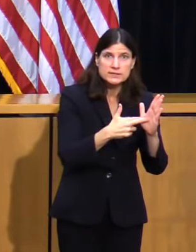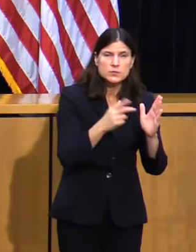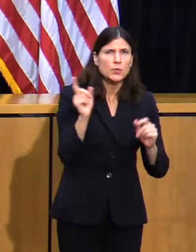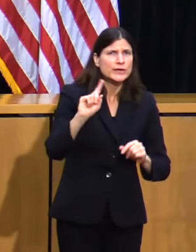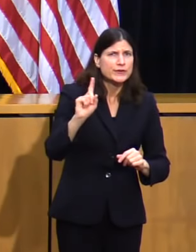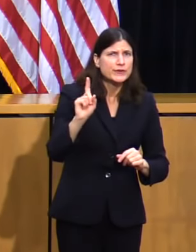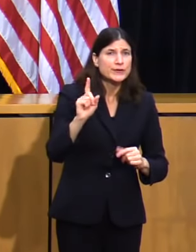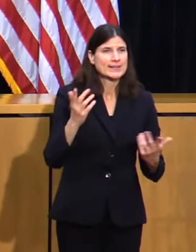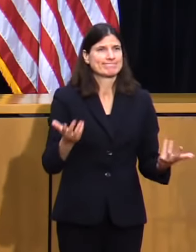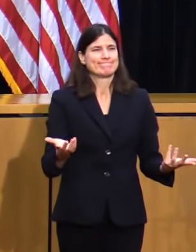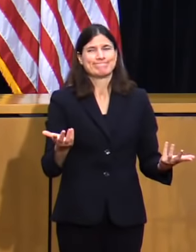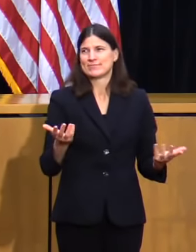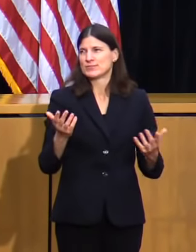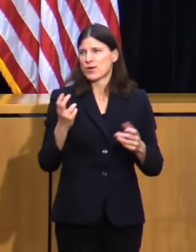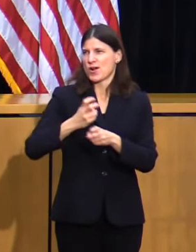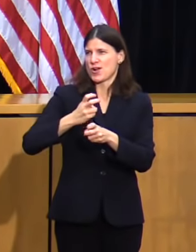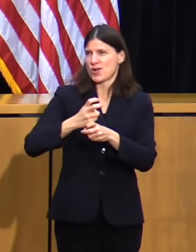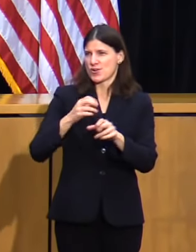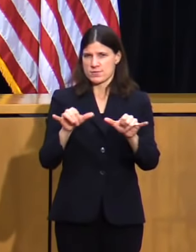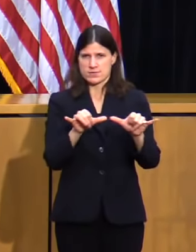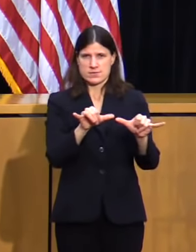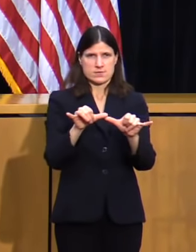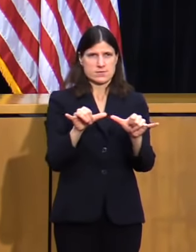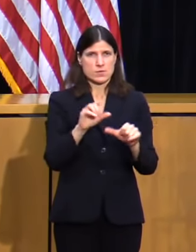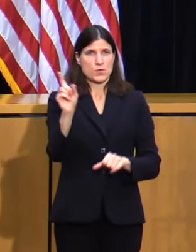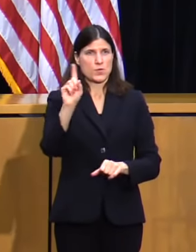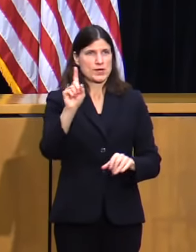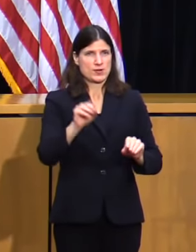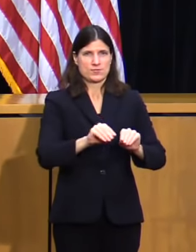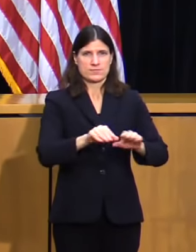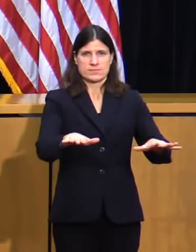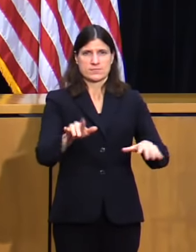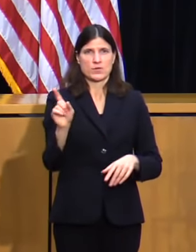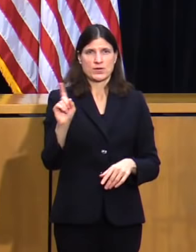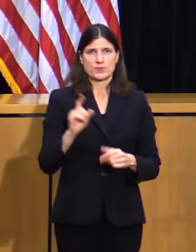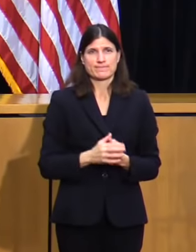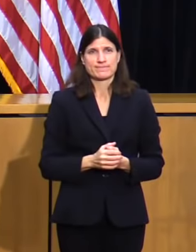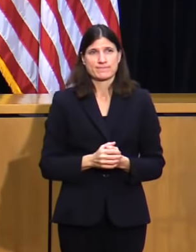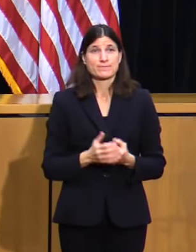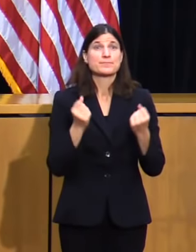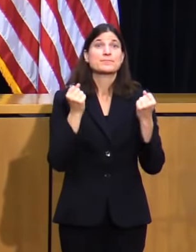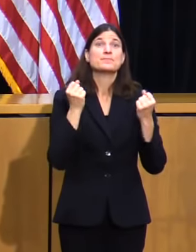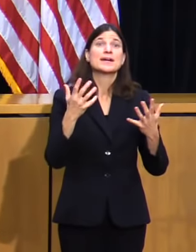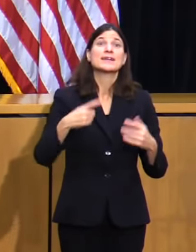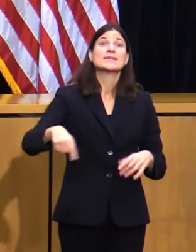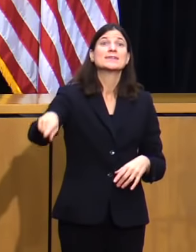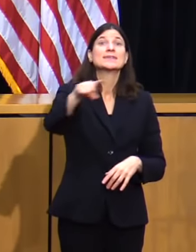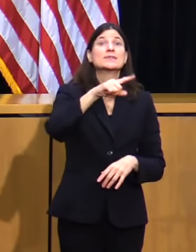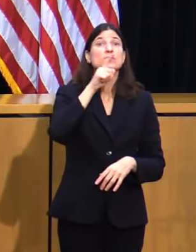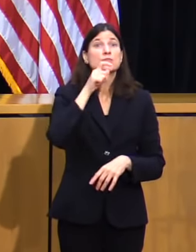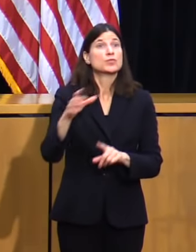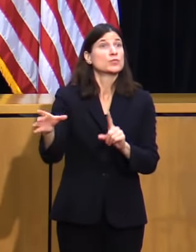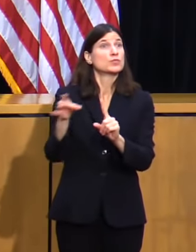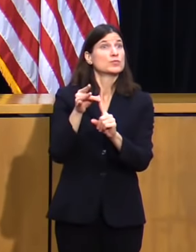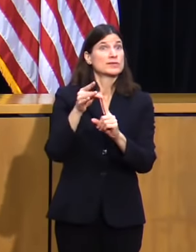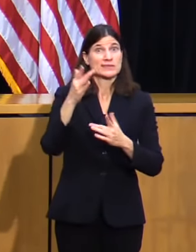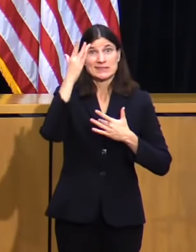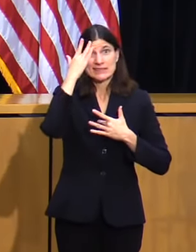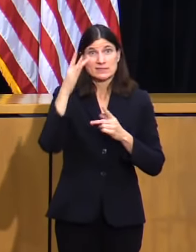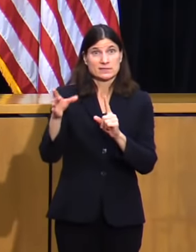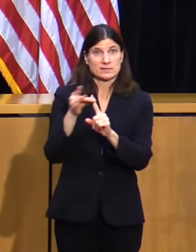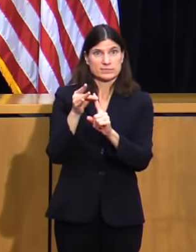one, it's not a secret that a big chunk of the folks who get this virus, even the people who become symptomatic, will